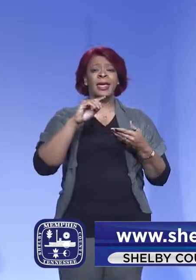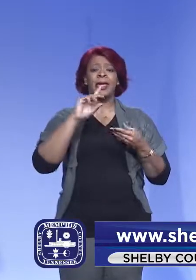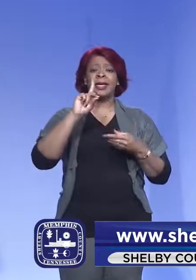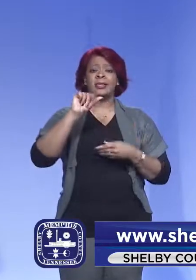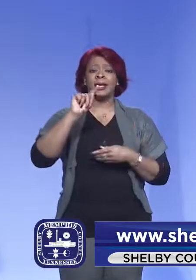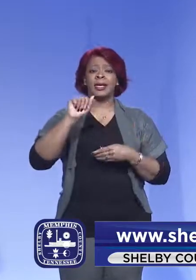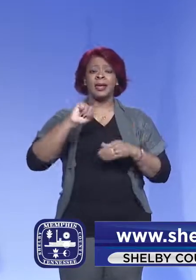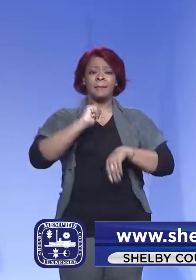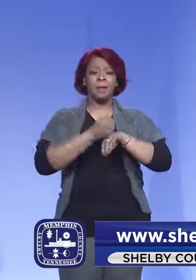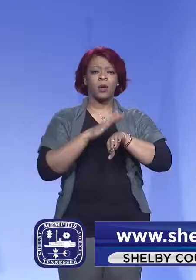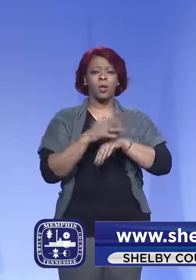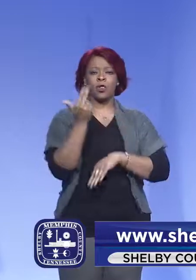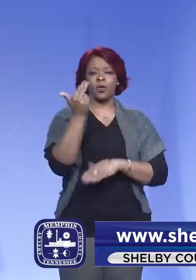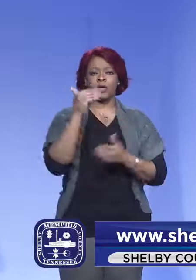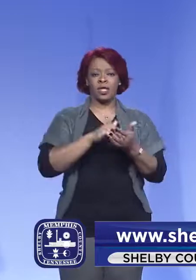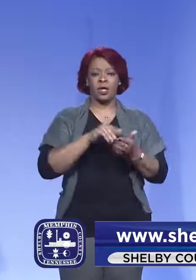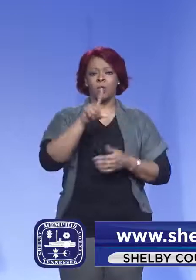based on